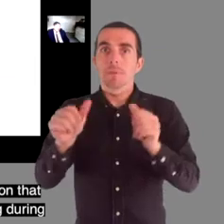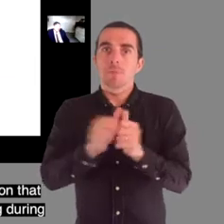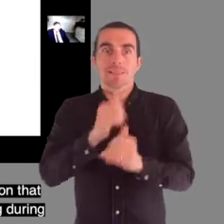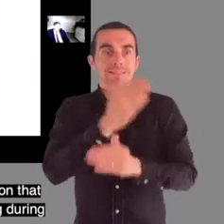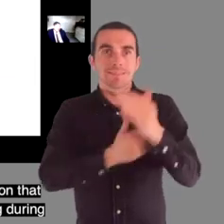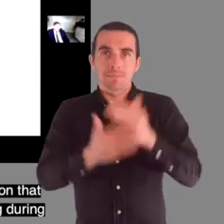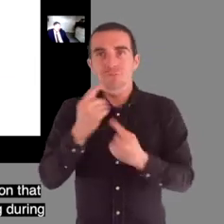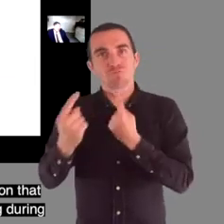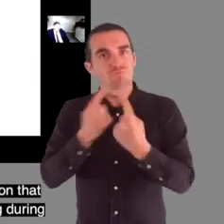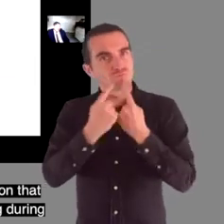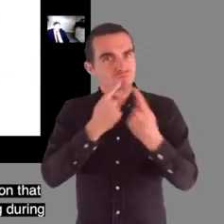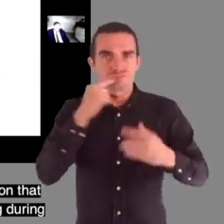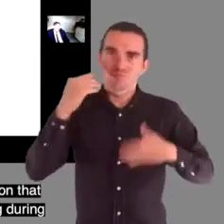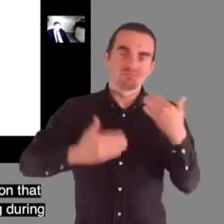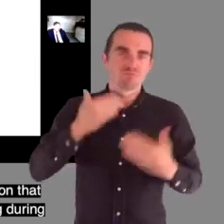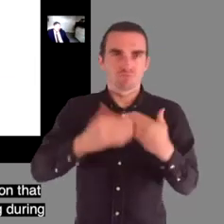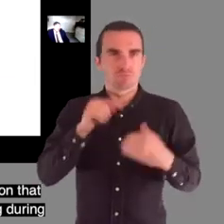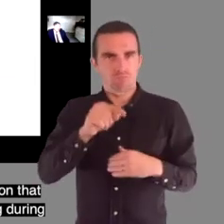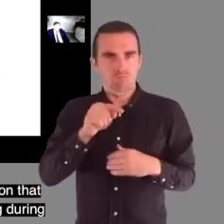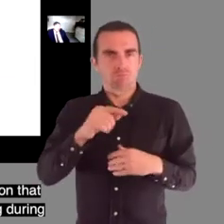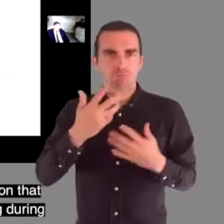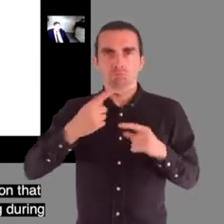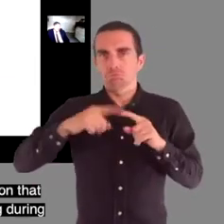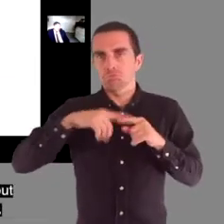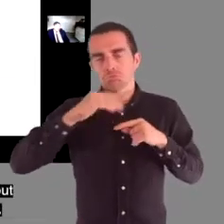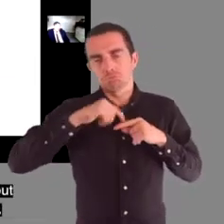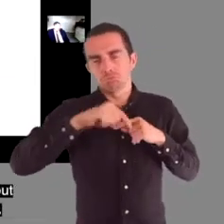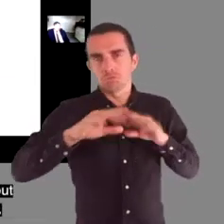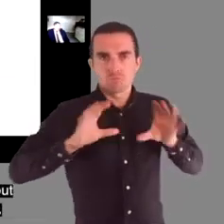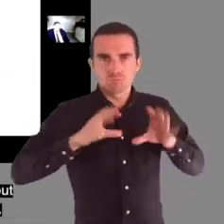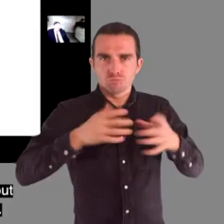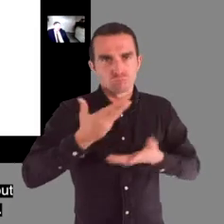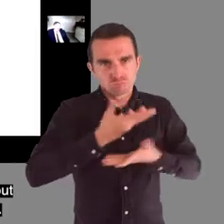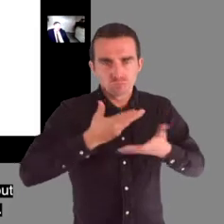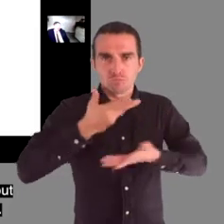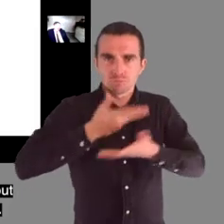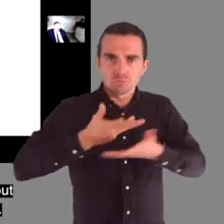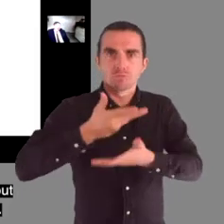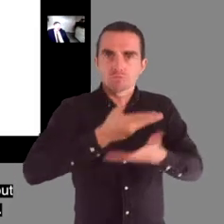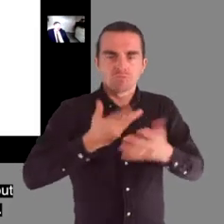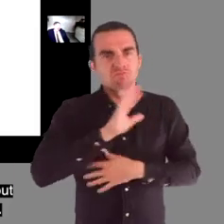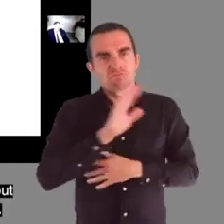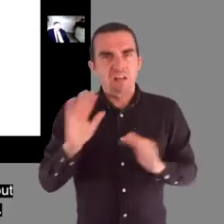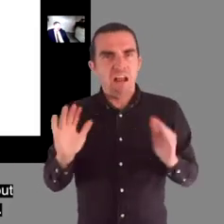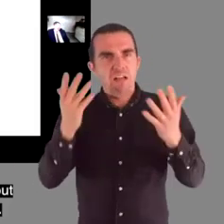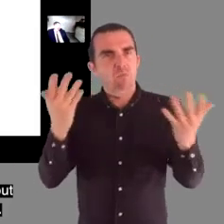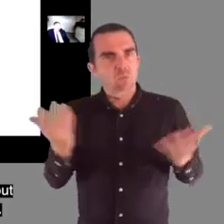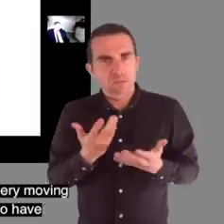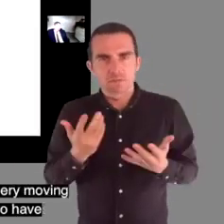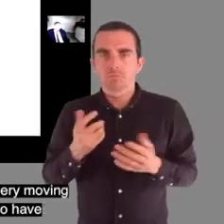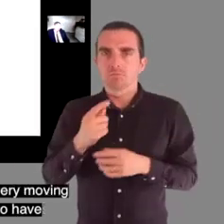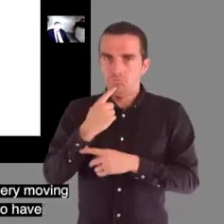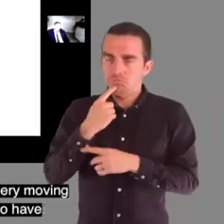educative function of people with disabilities speaking during these ad hoc sessions about what their lives were like. And